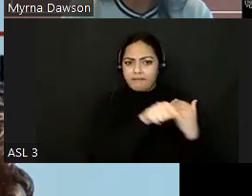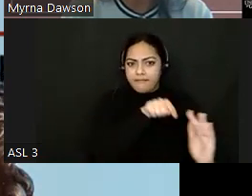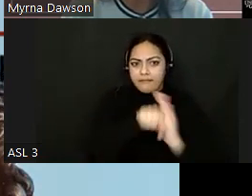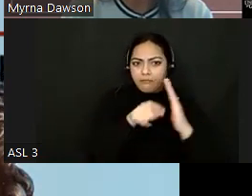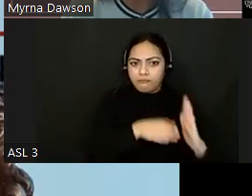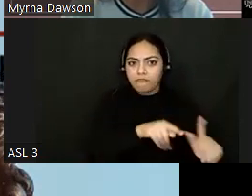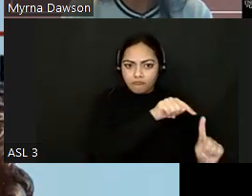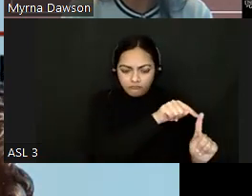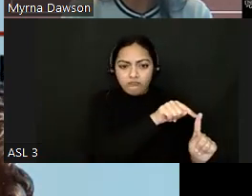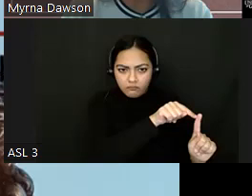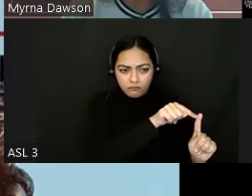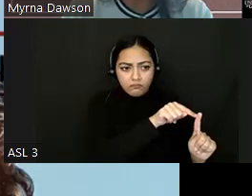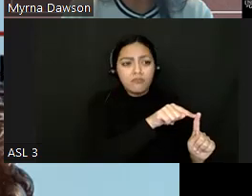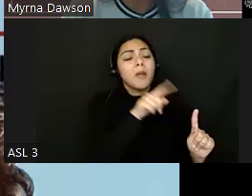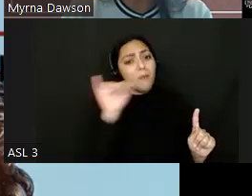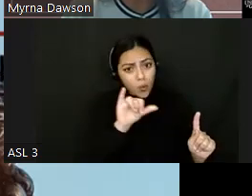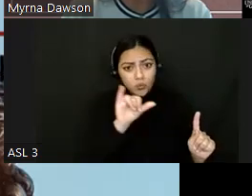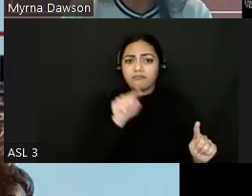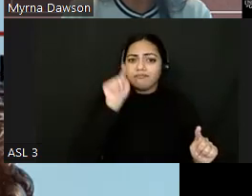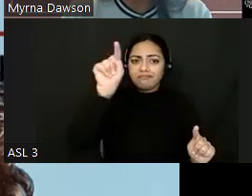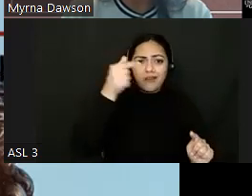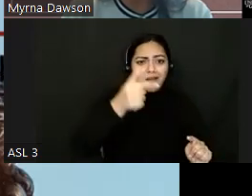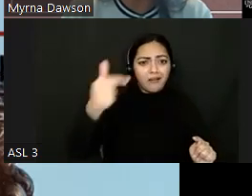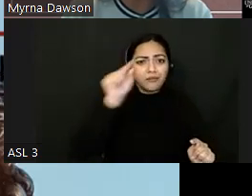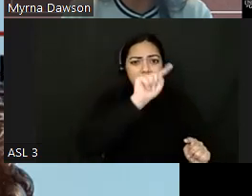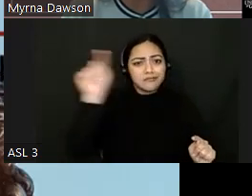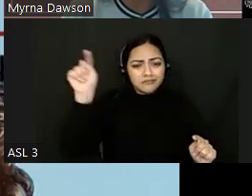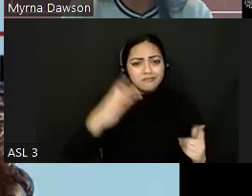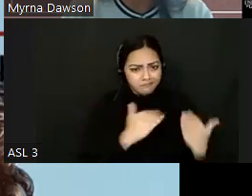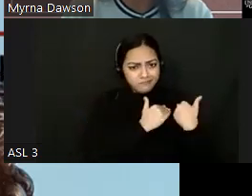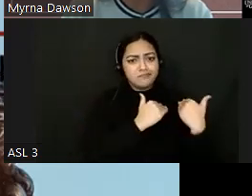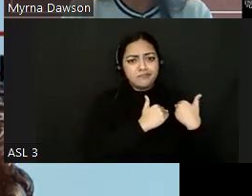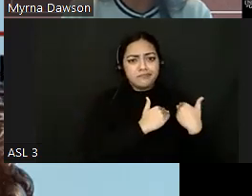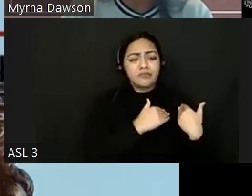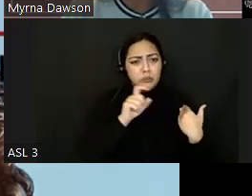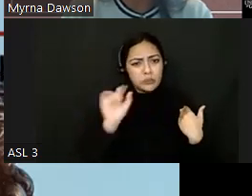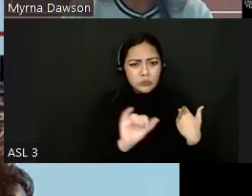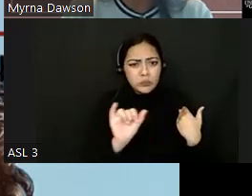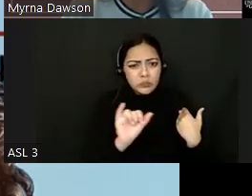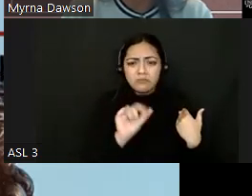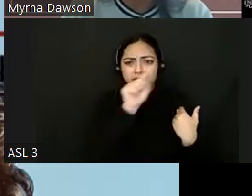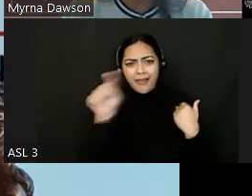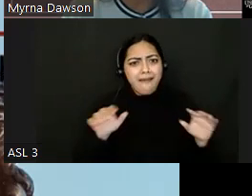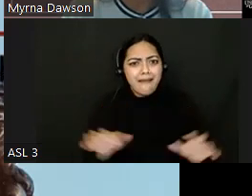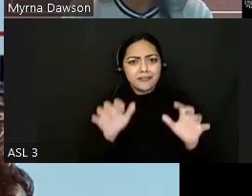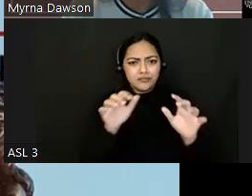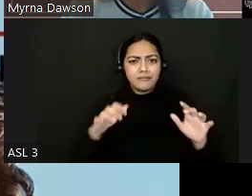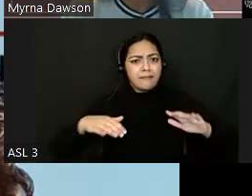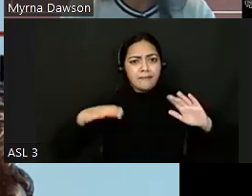our governments accountable for their actions or lack of actions in responding to this form of violence.